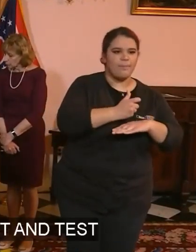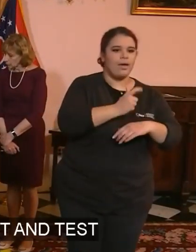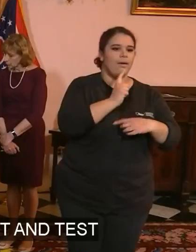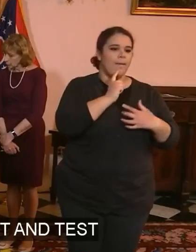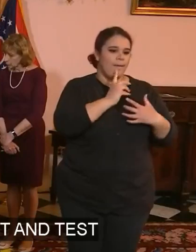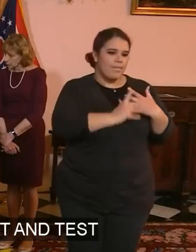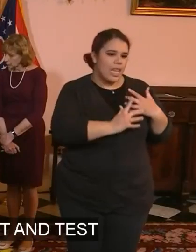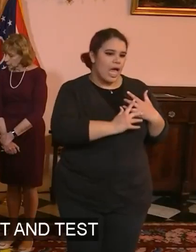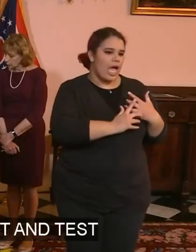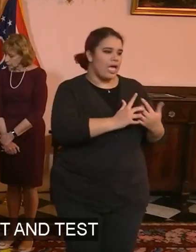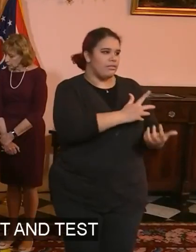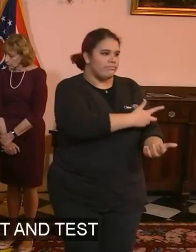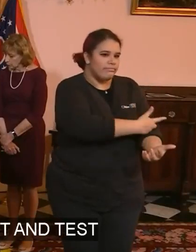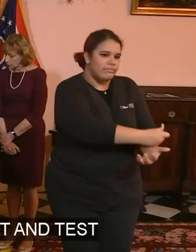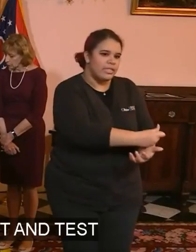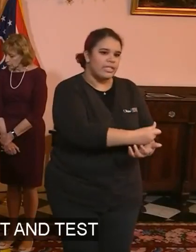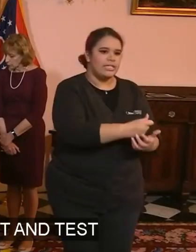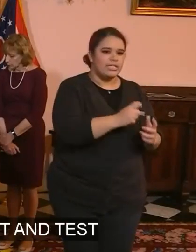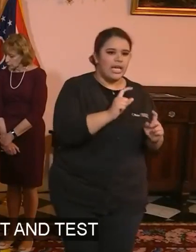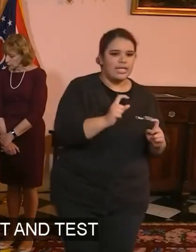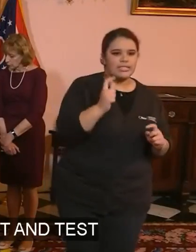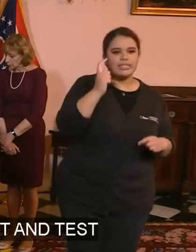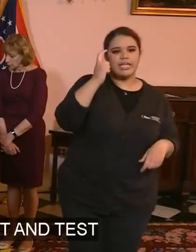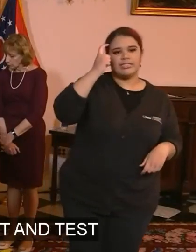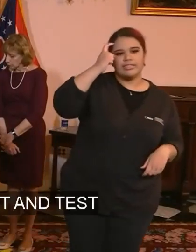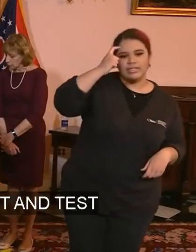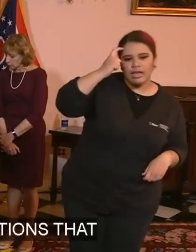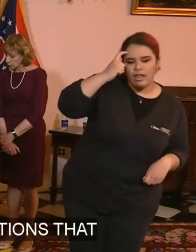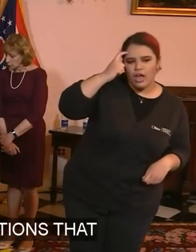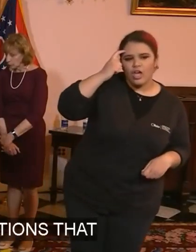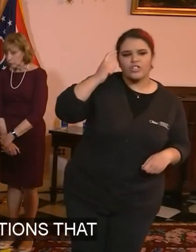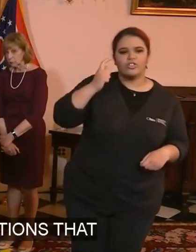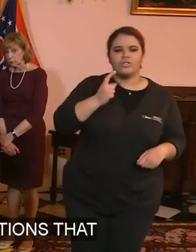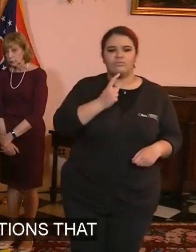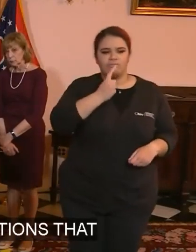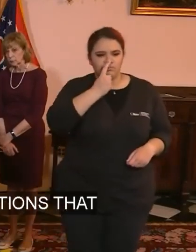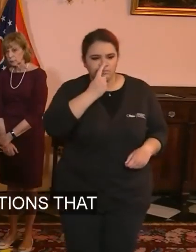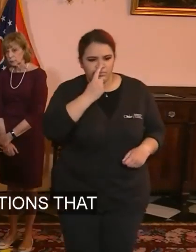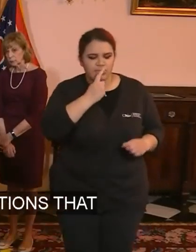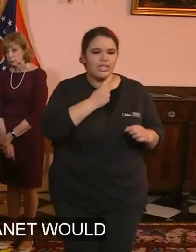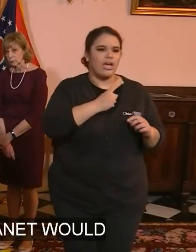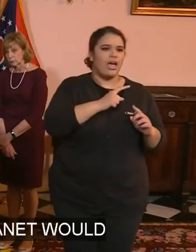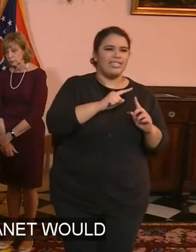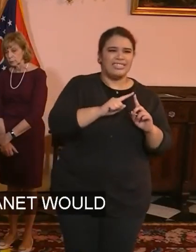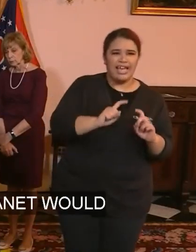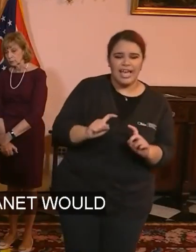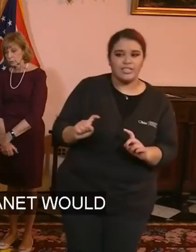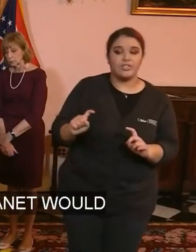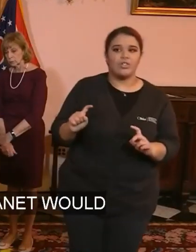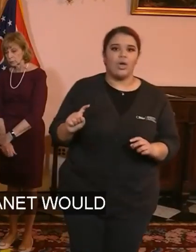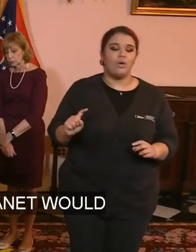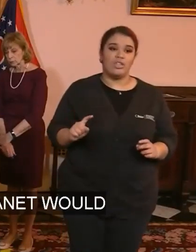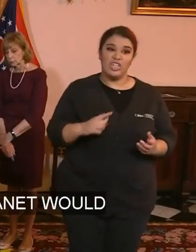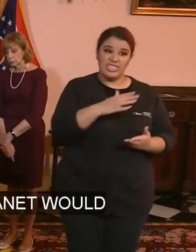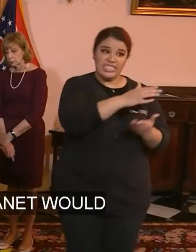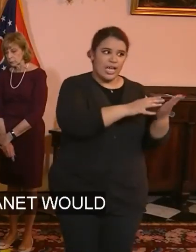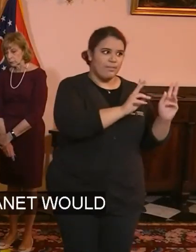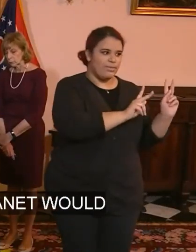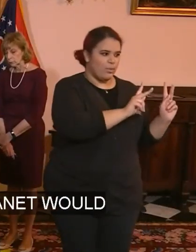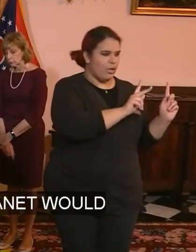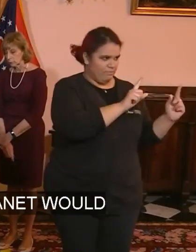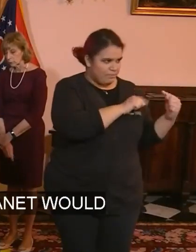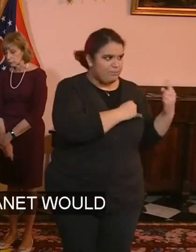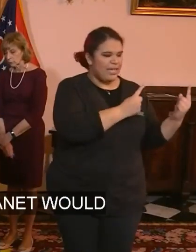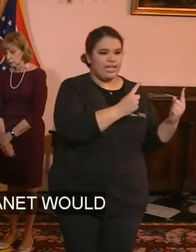those discussions now. I think those of us who are always planning a few steps ahead. So welcome those